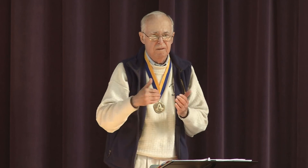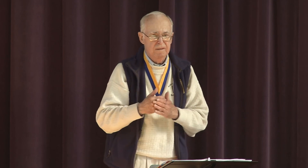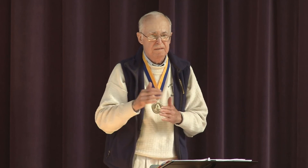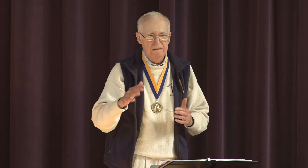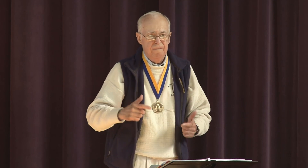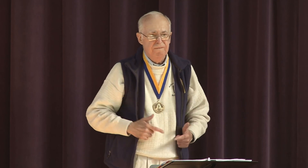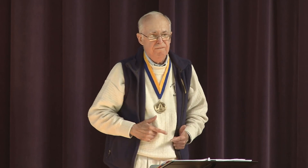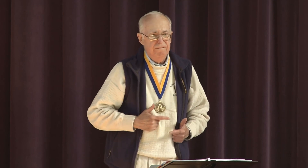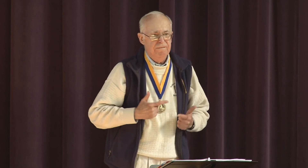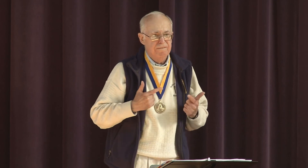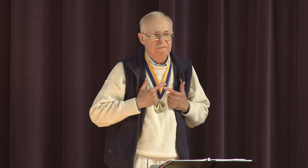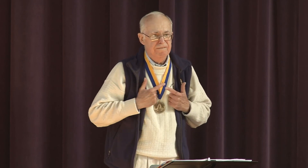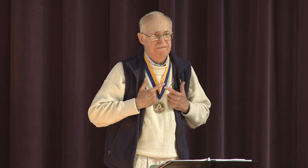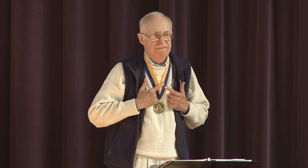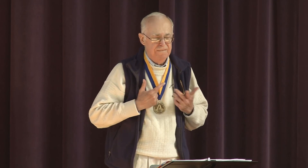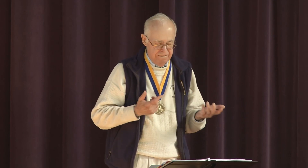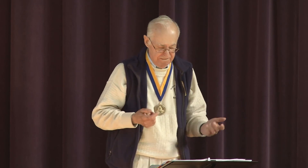Frank never had a free ride all his life.